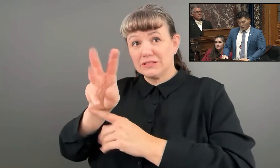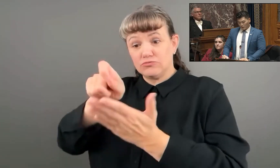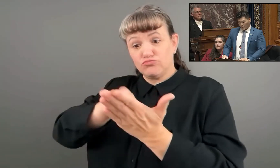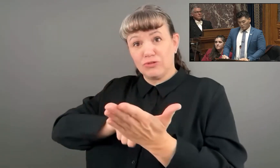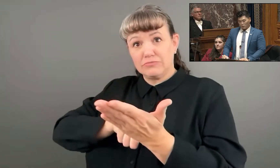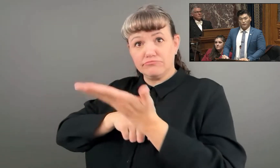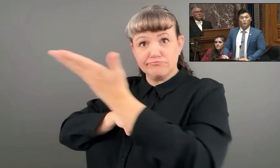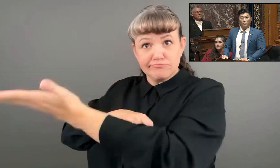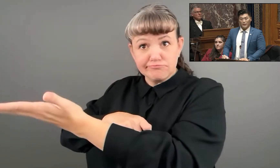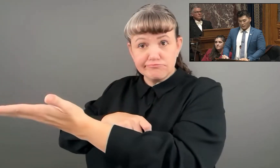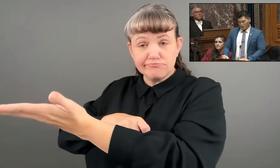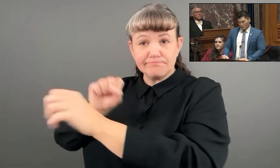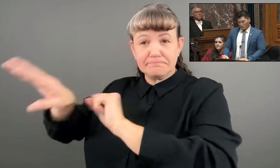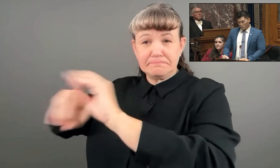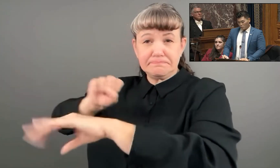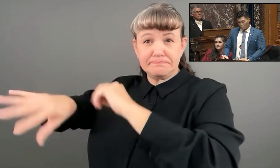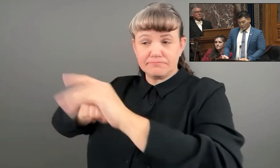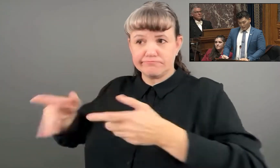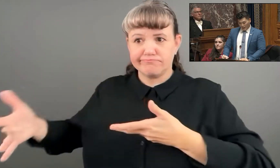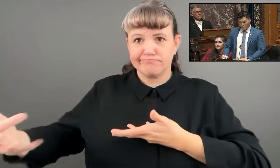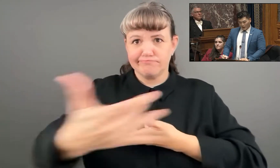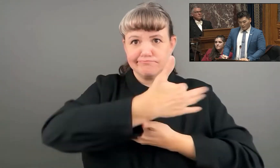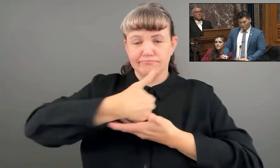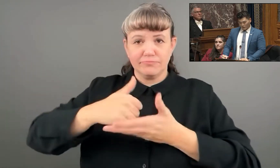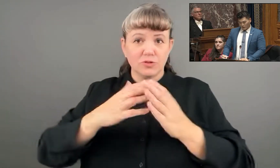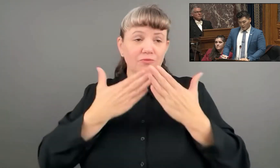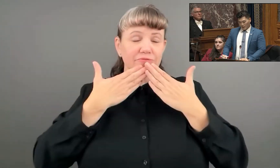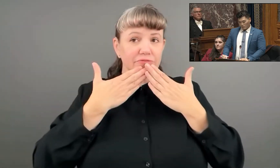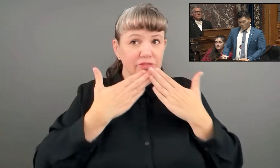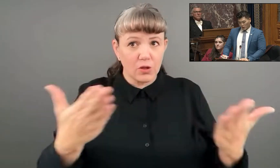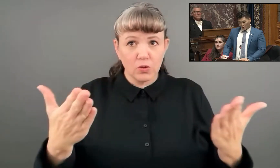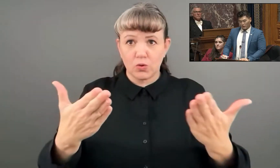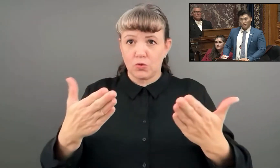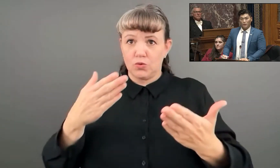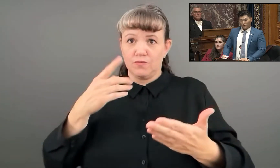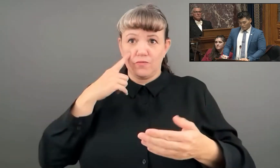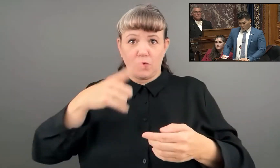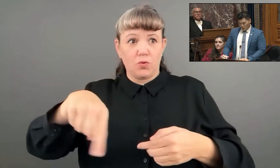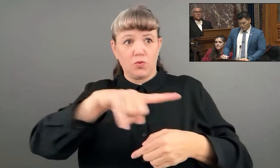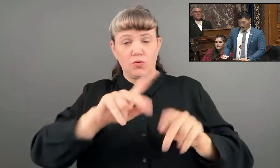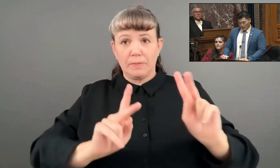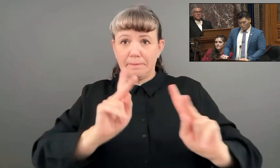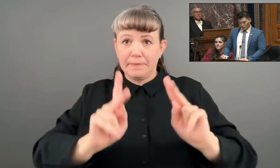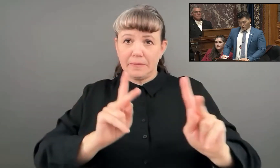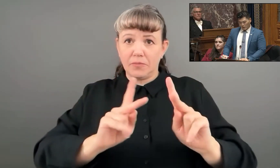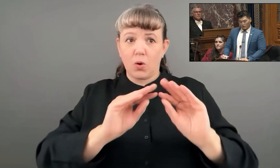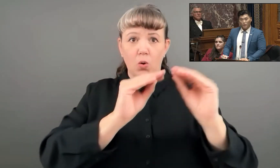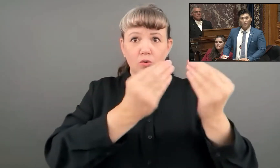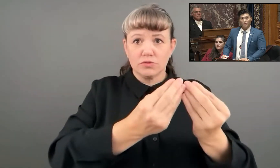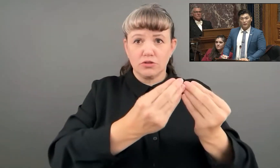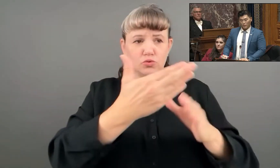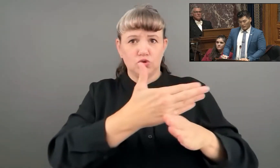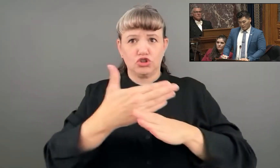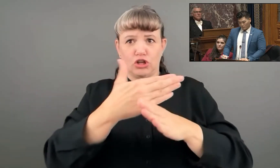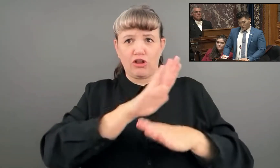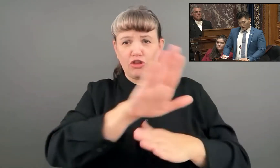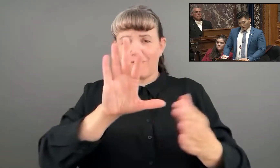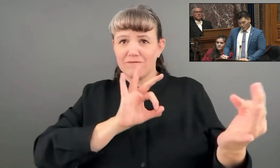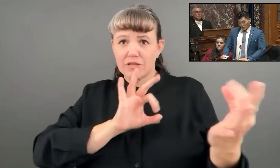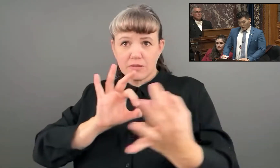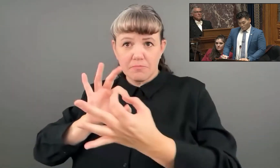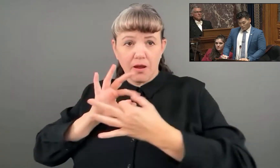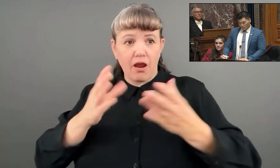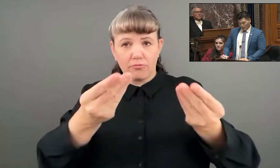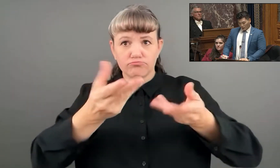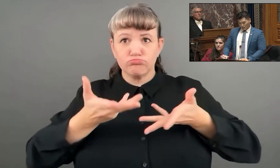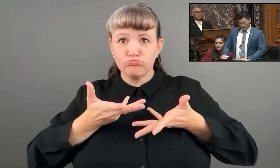all of the individuals and organizations who put time and effort into sharing their information and priorities with the committee.